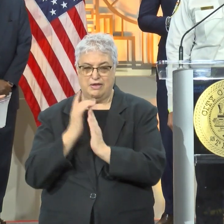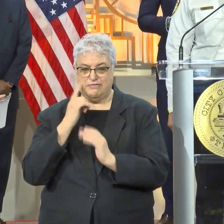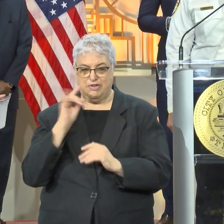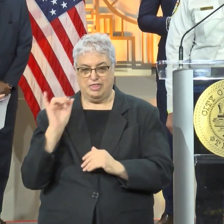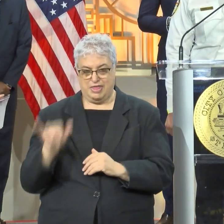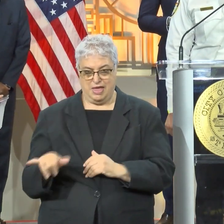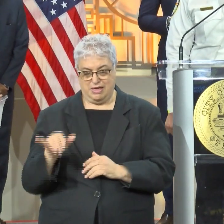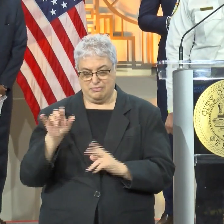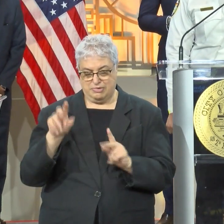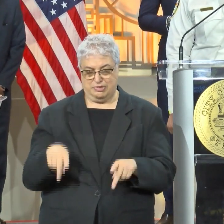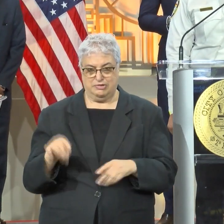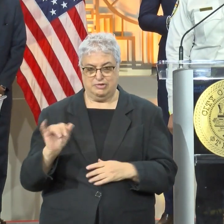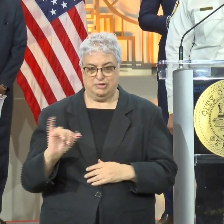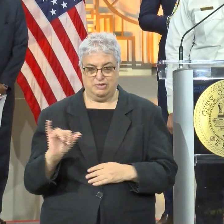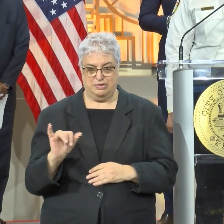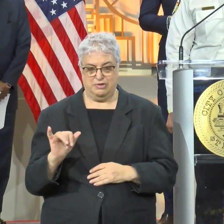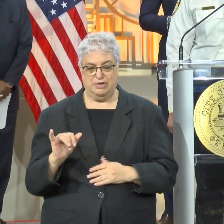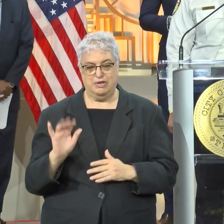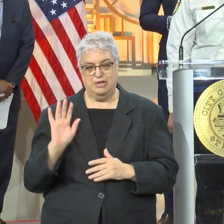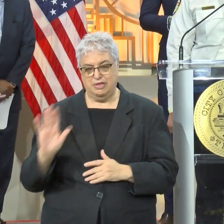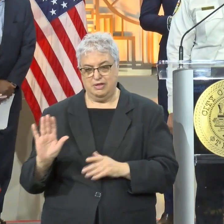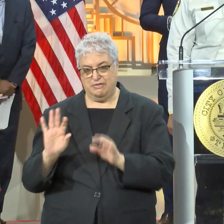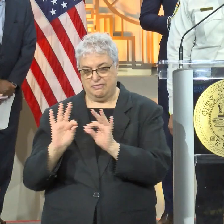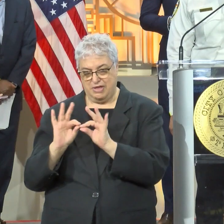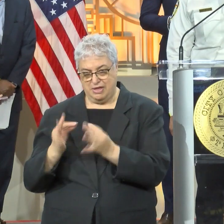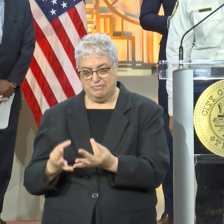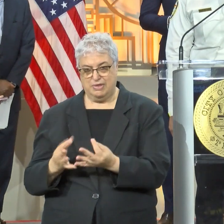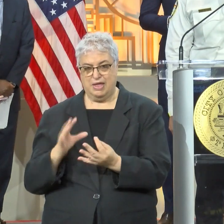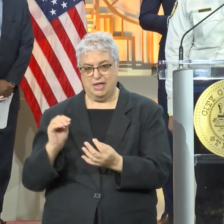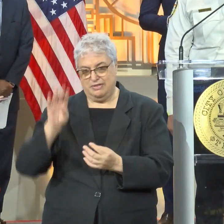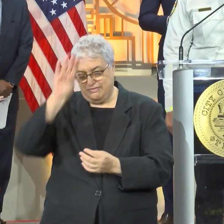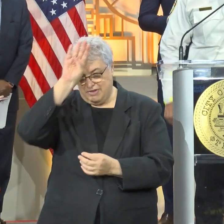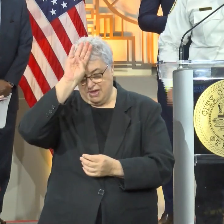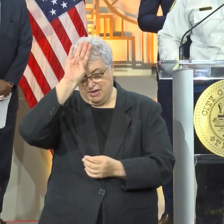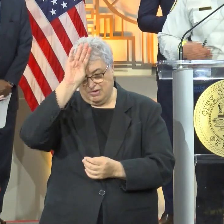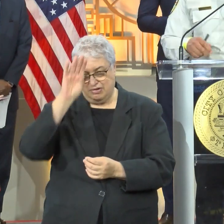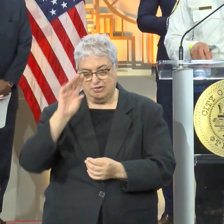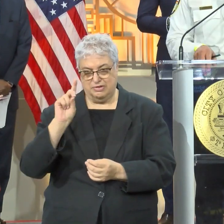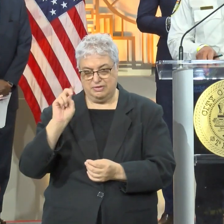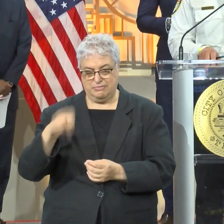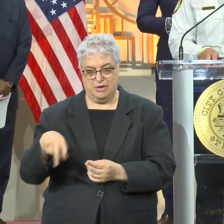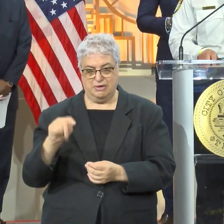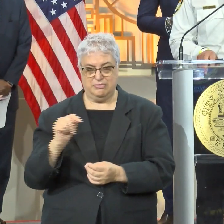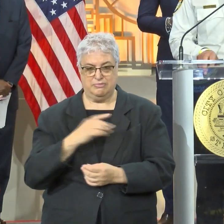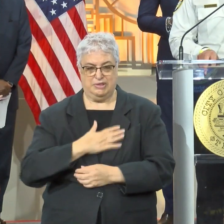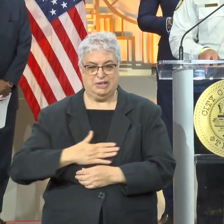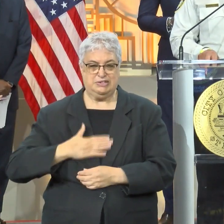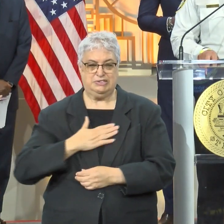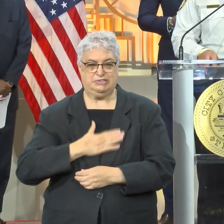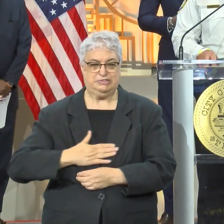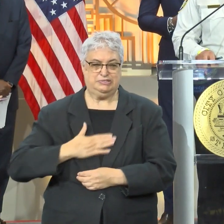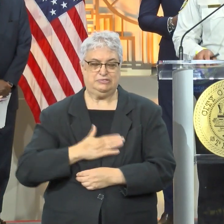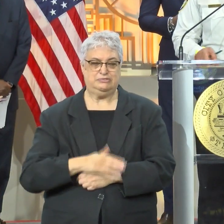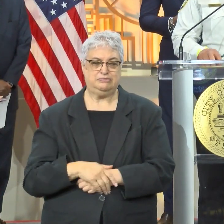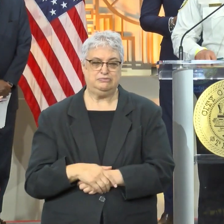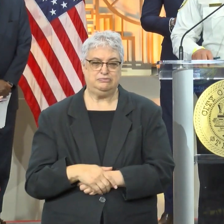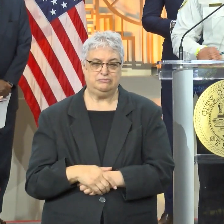and lift up them and their family and the fire department through this very difficult time.